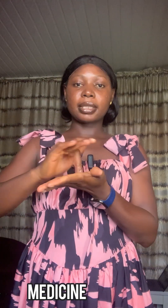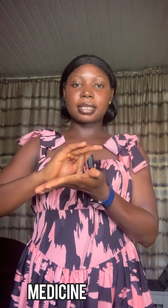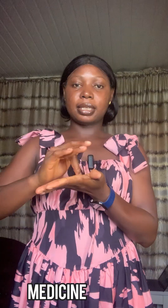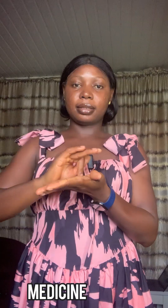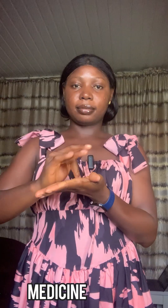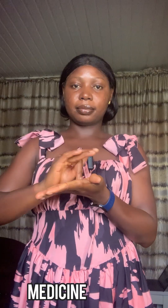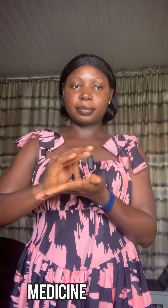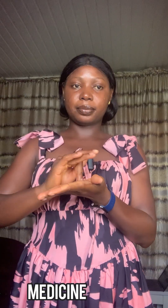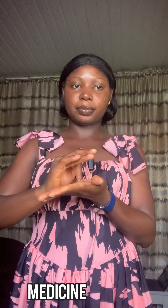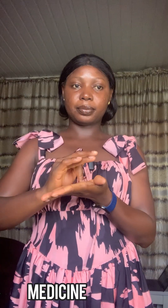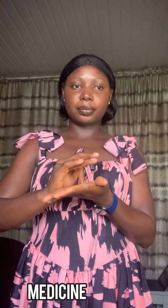Medicine.